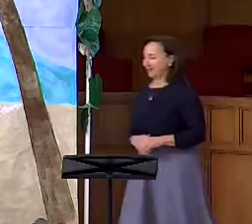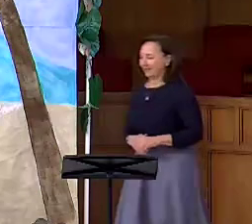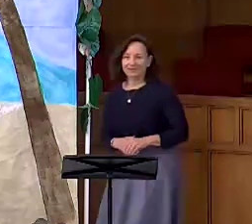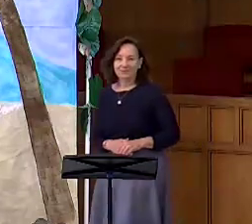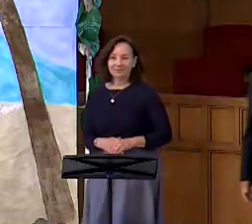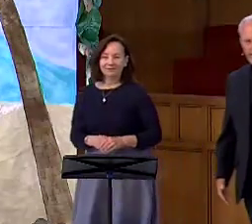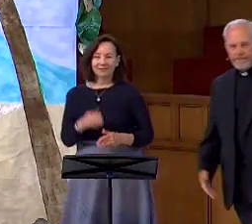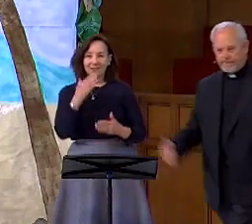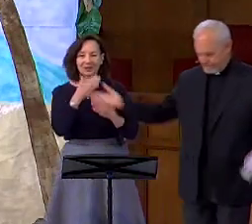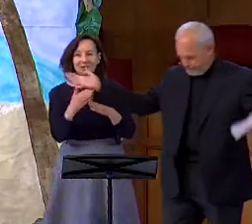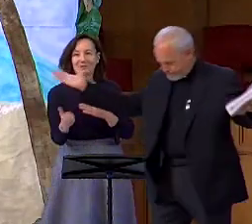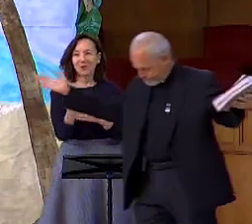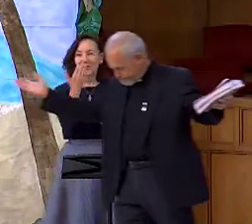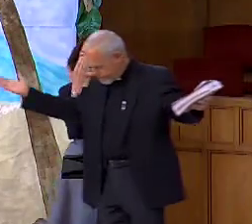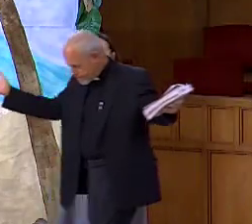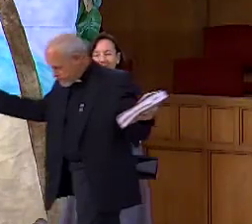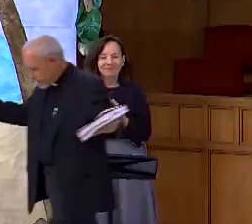Good morning.